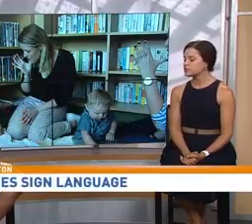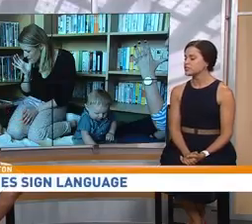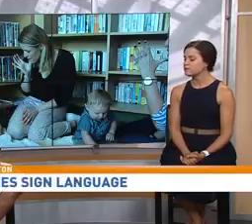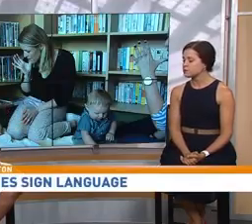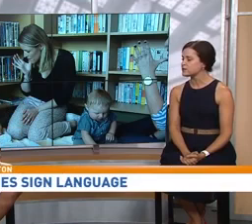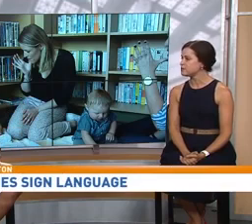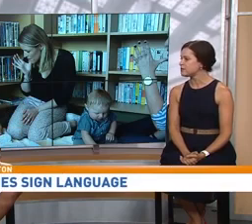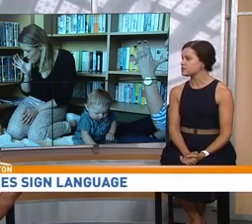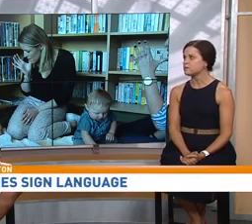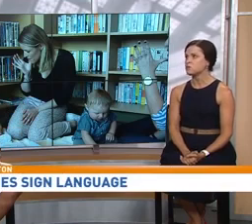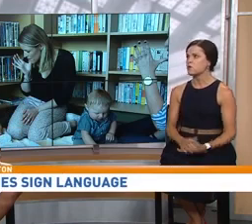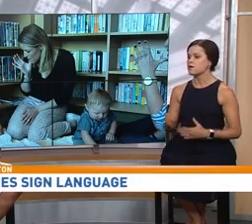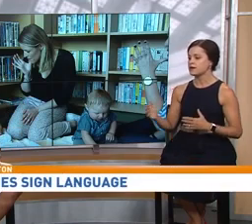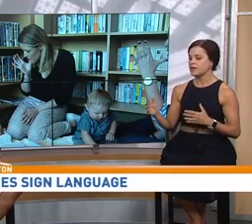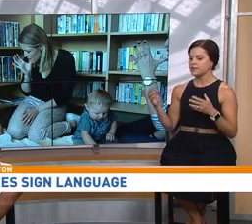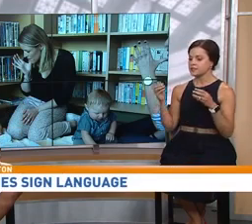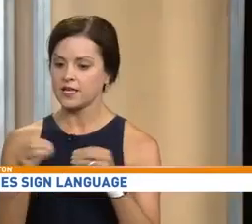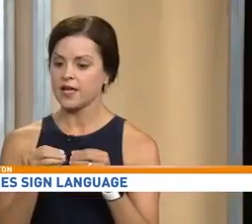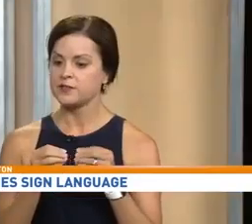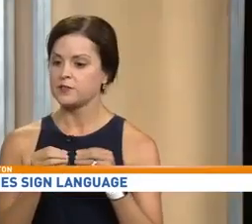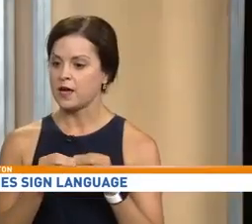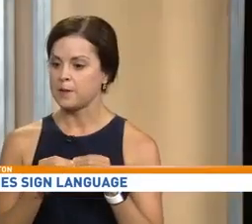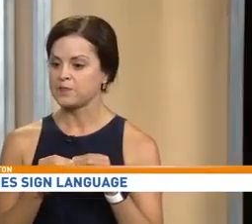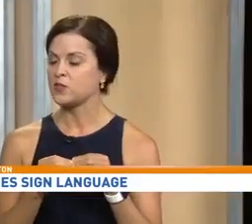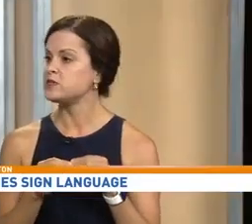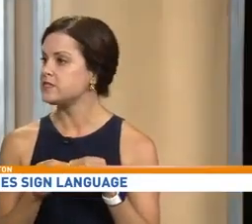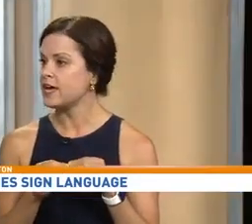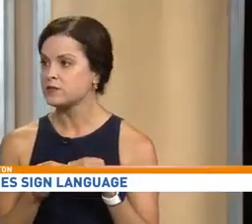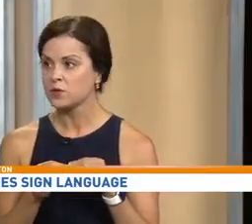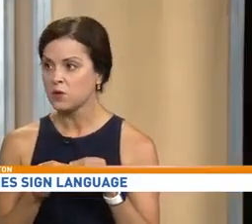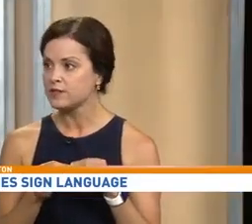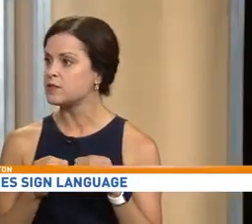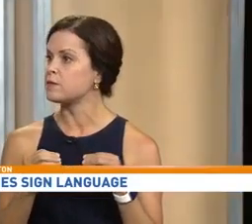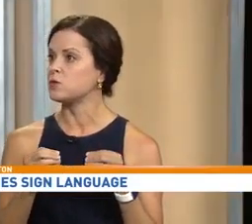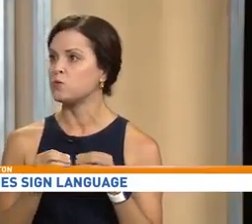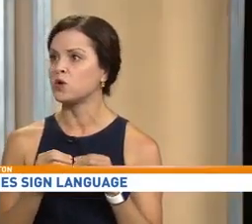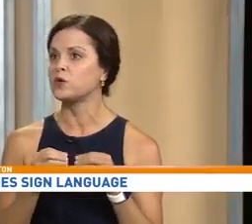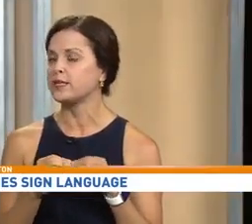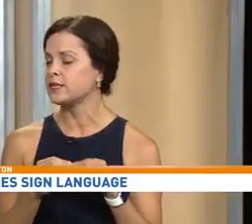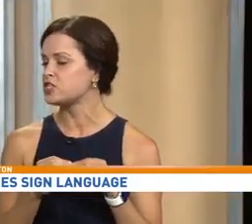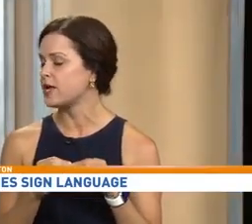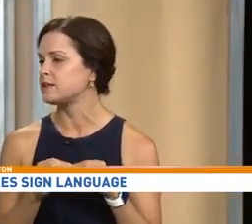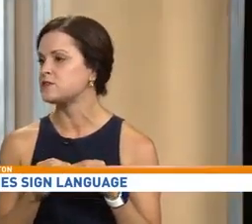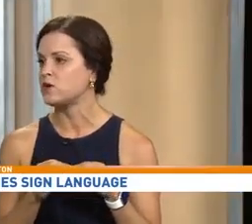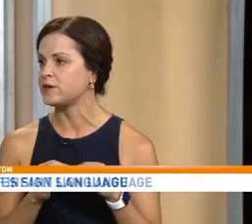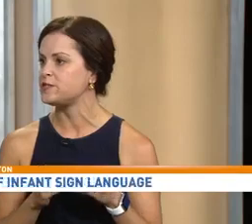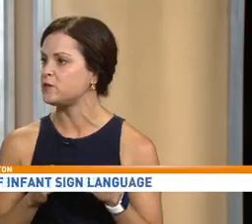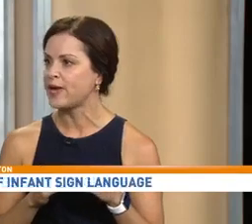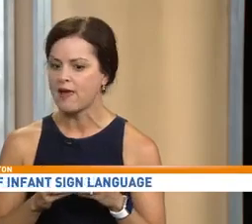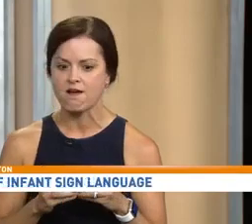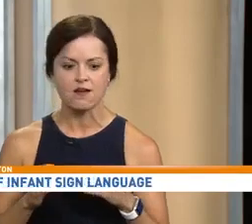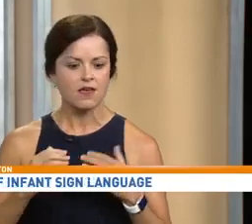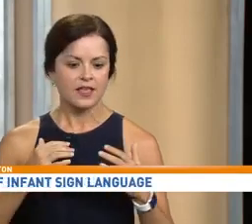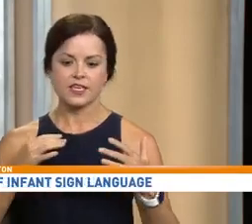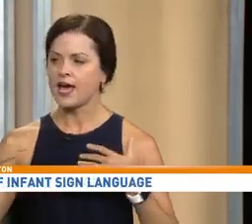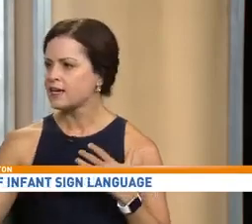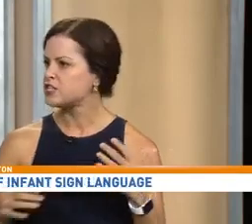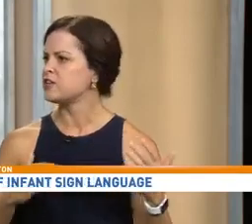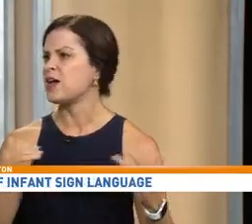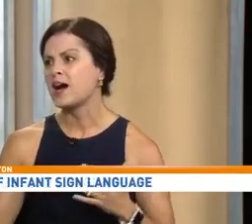like verbal speech. The more the sign is used in the household, the more quickly a child is going to pair the action or the